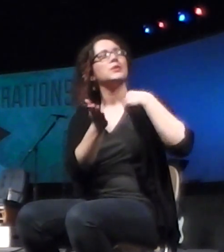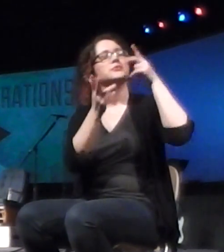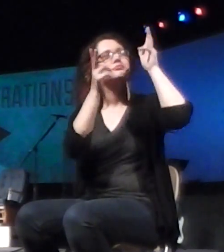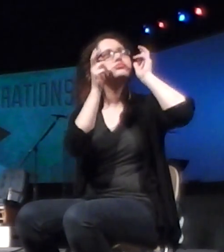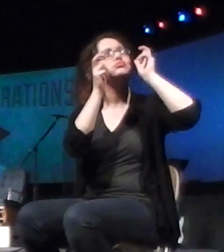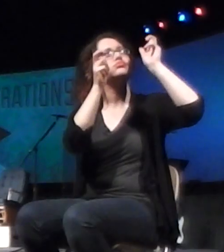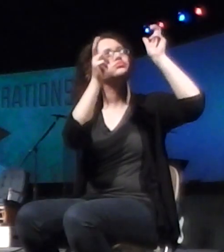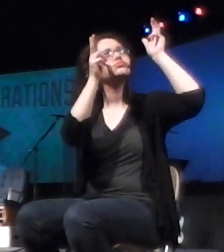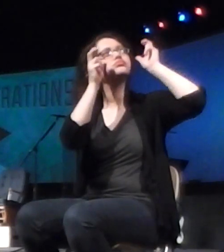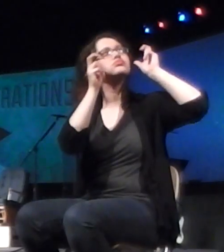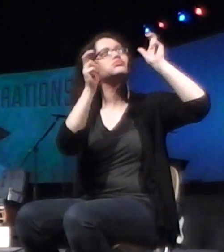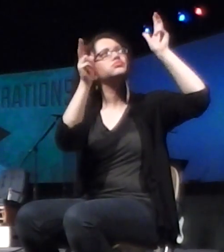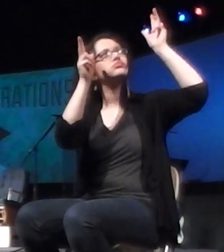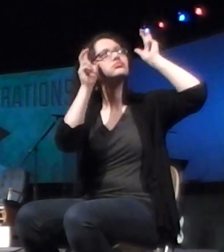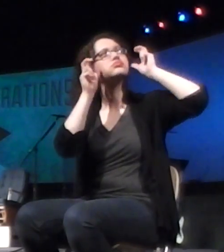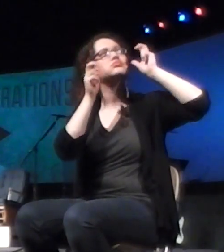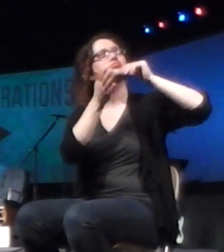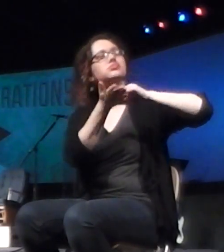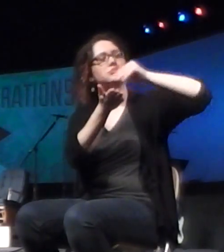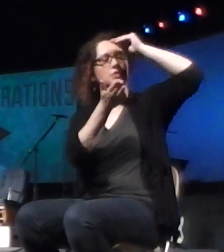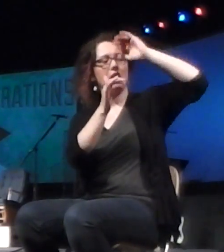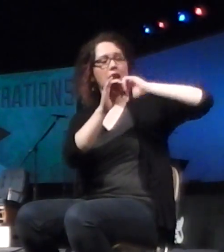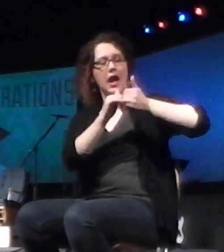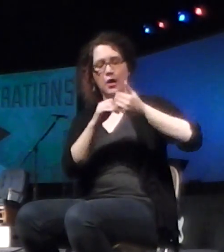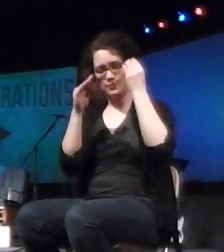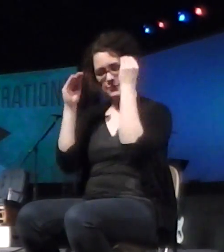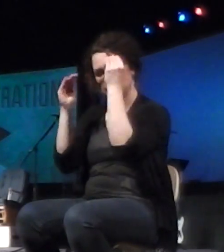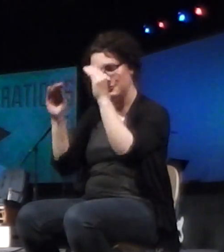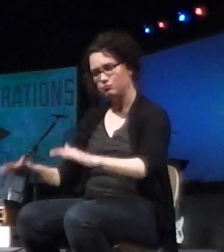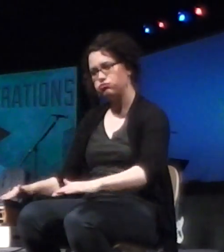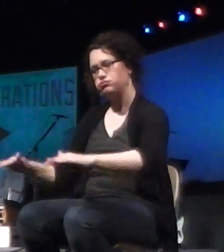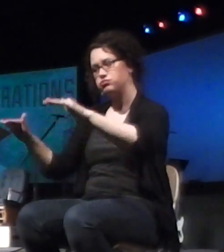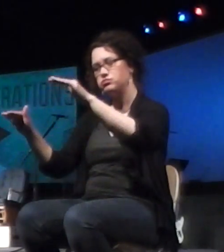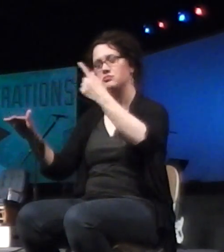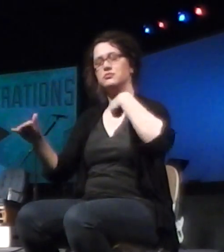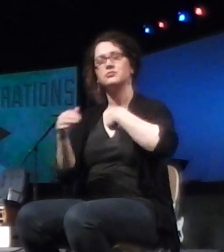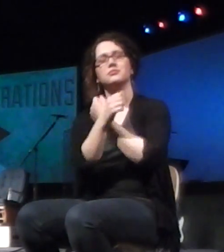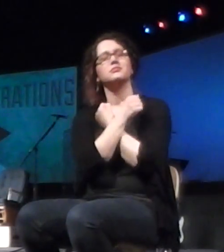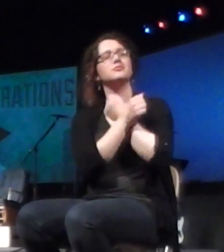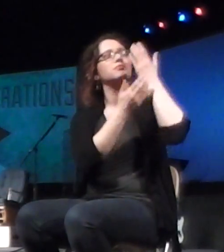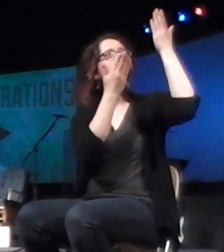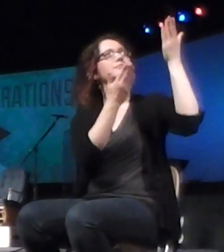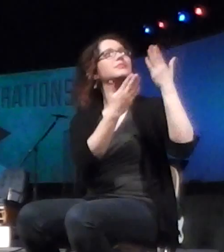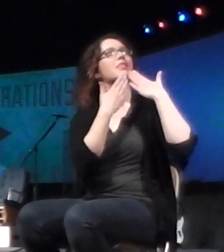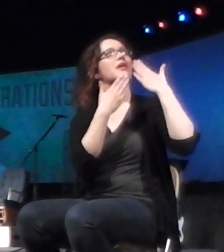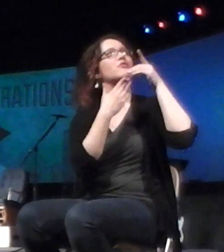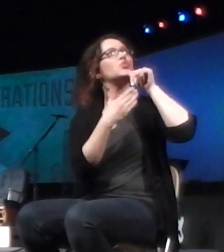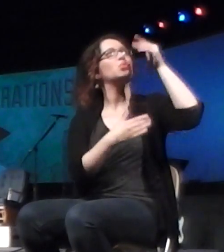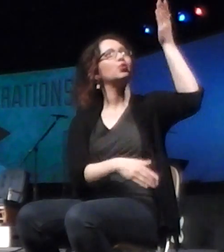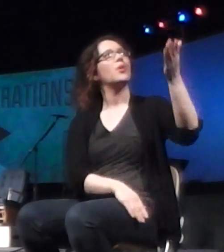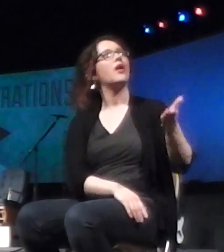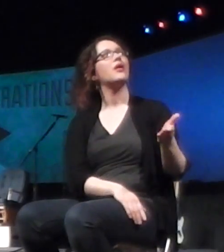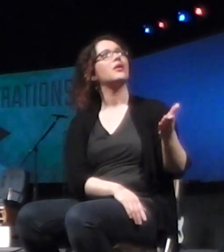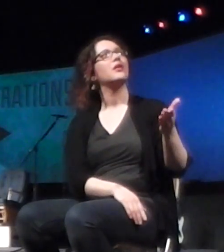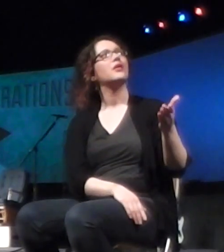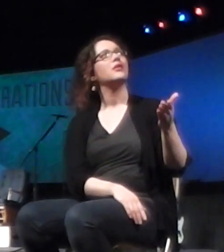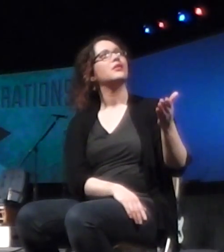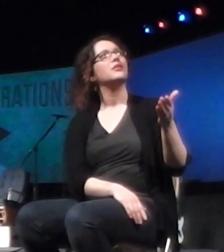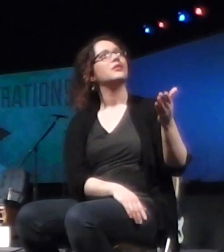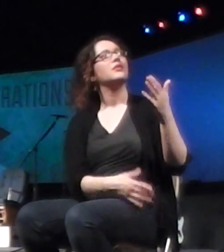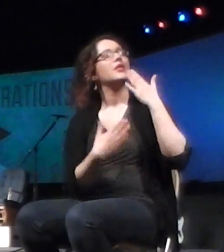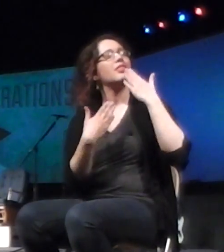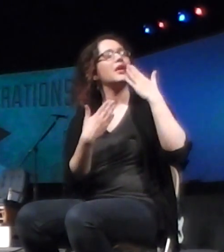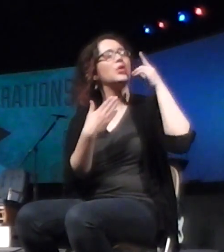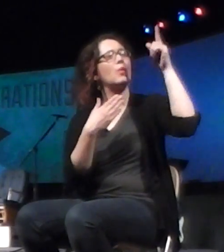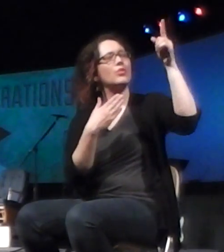how we can mentor and raise up the next generation? God, we love you. We thank you for who you are. We thank you for the way that you allow us to be